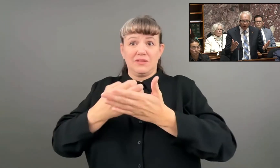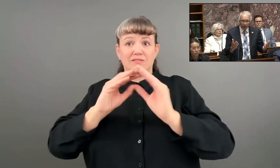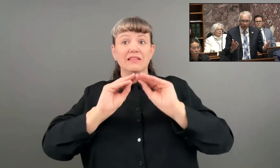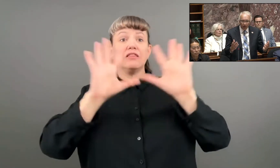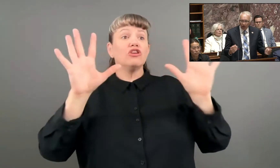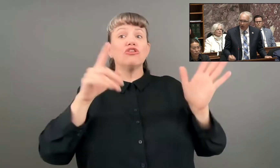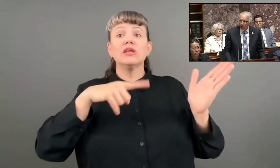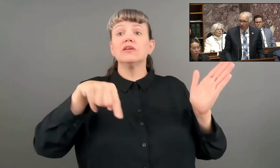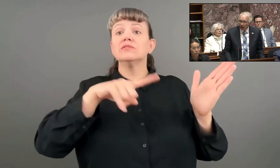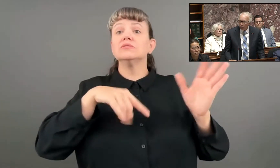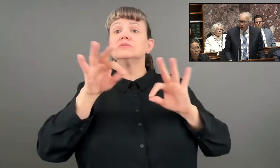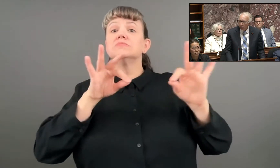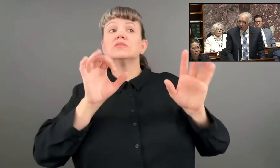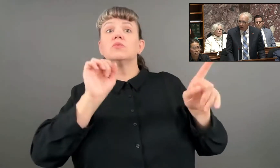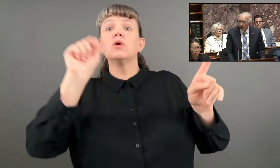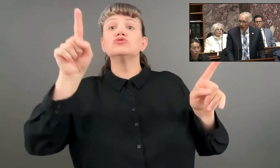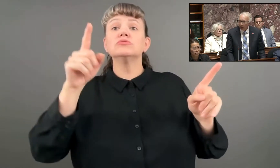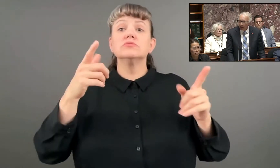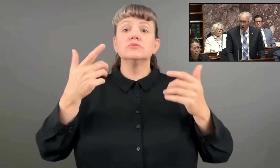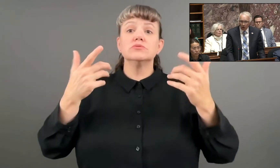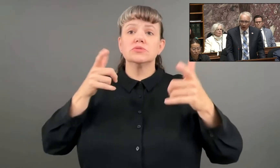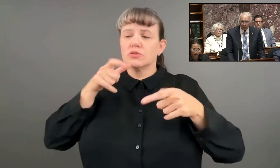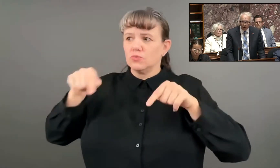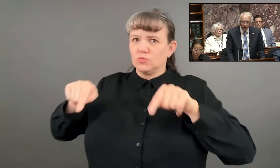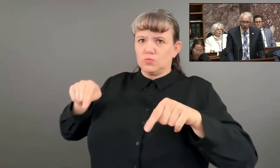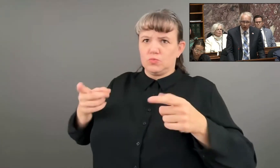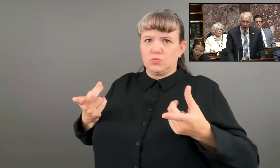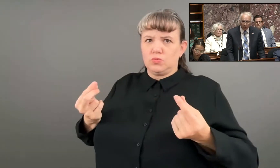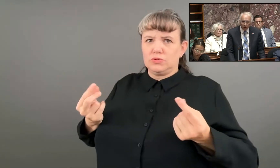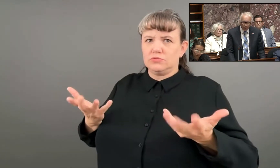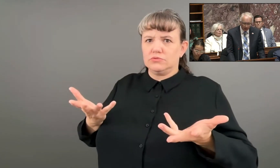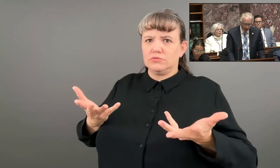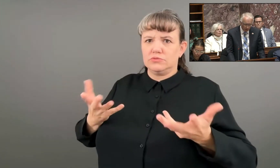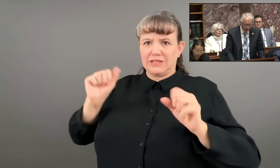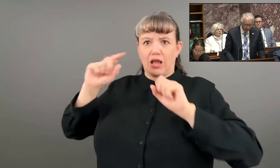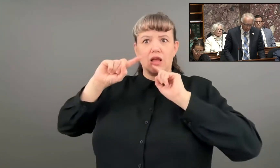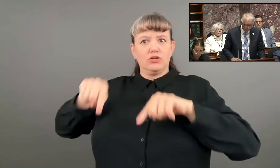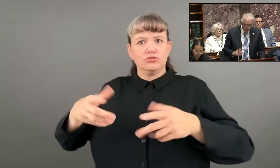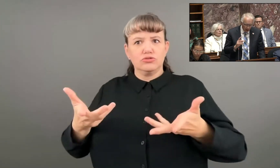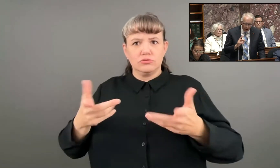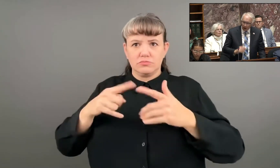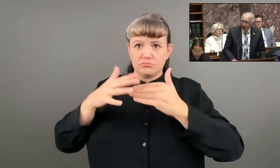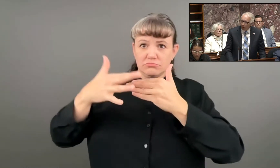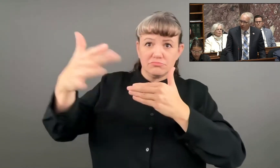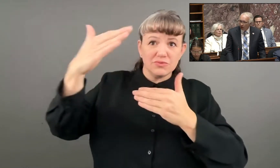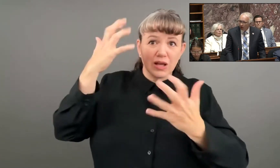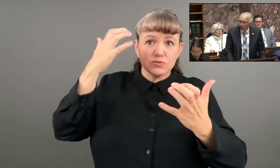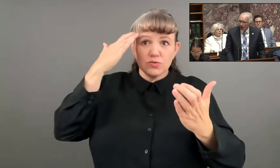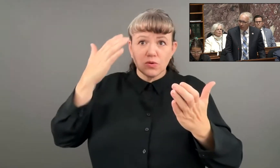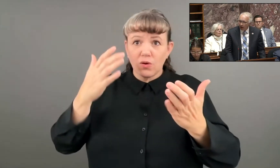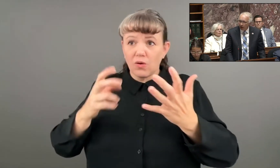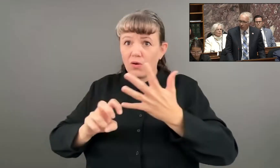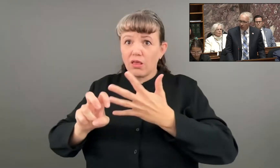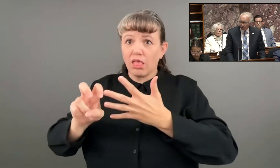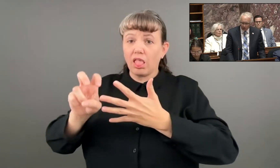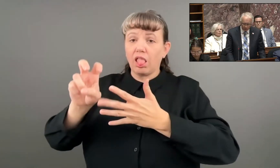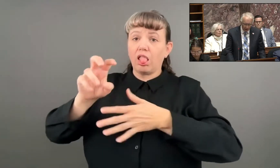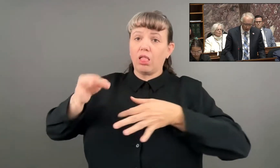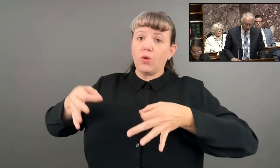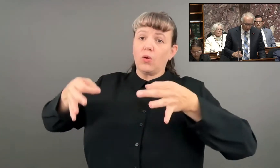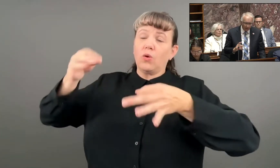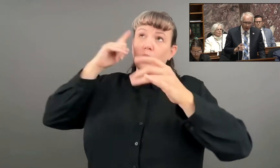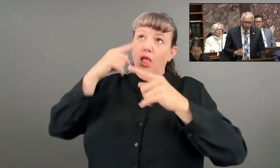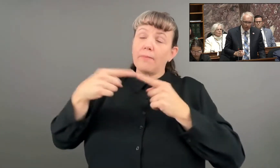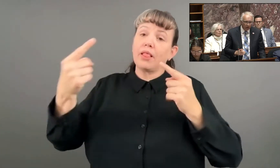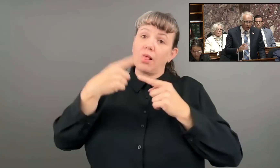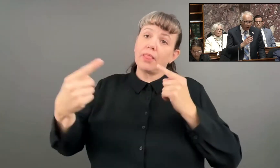it? That's where it's going, and it will get there eventually because this will continue to be appealed. However, what I find interesting, Mr. Speaker,